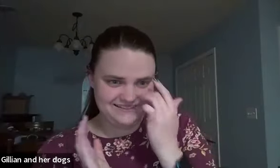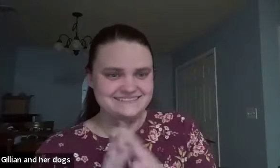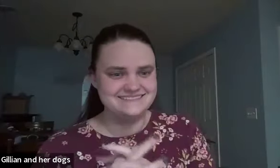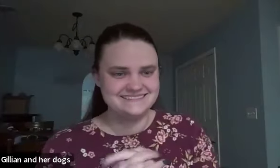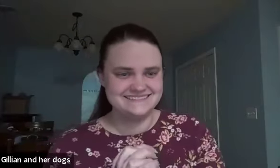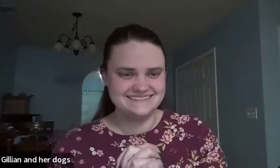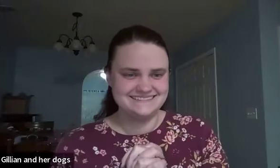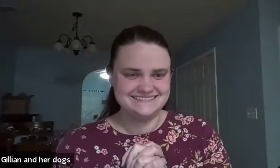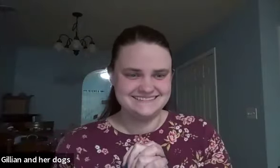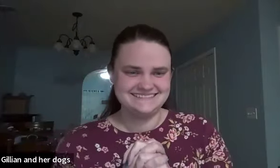Danielle.